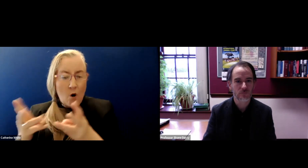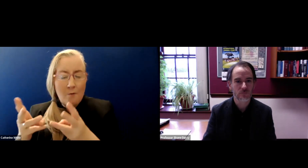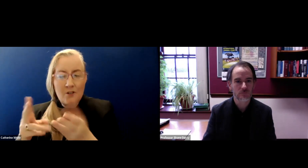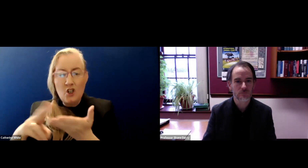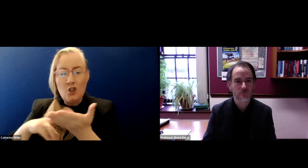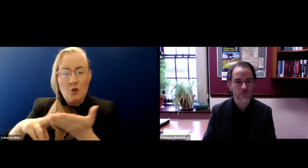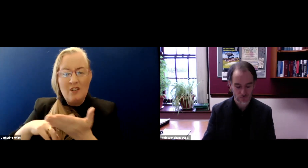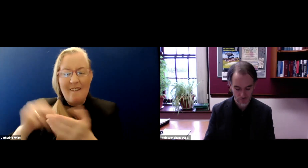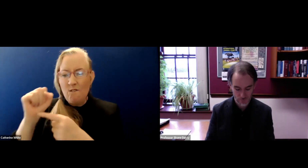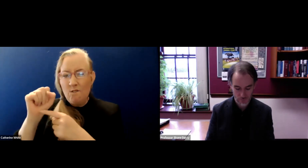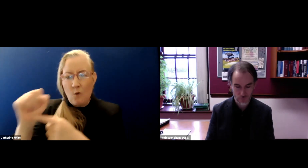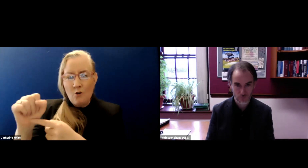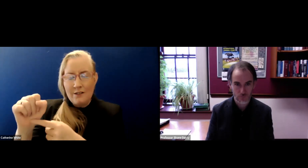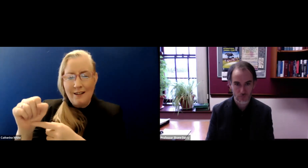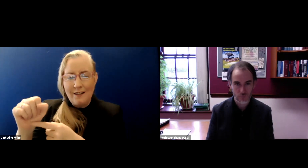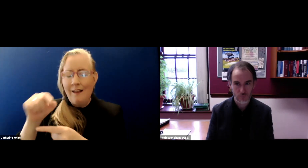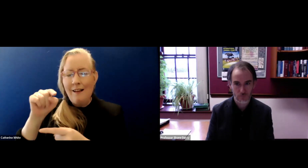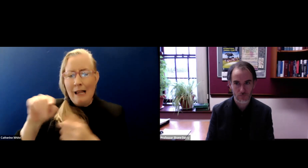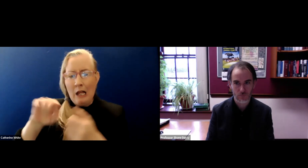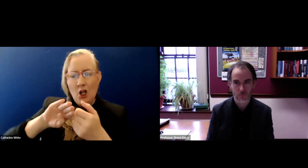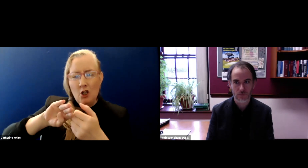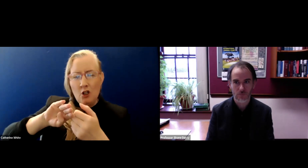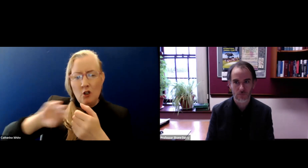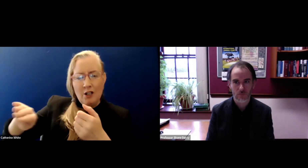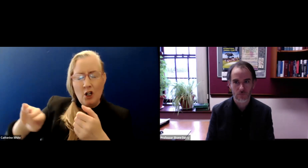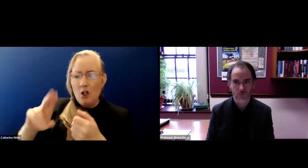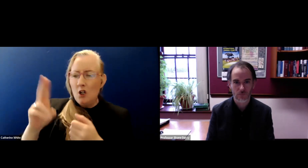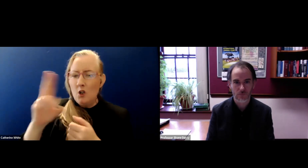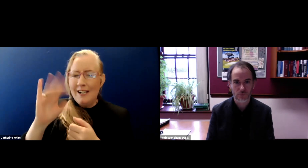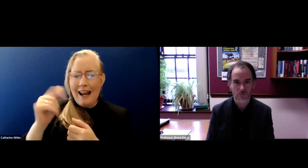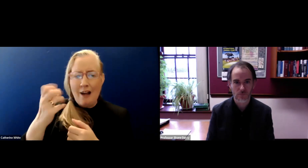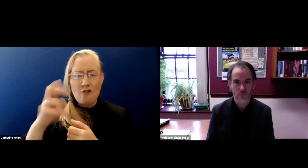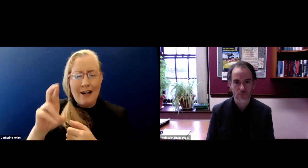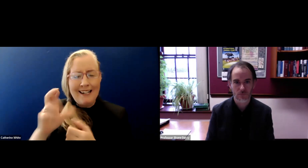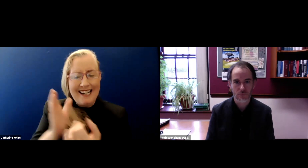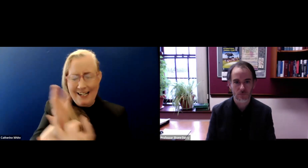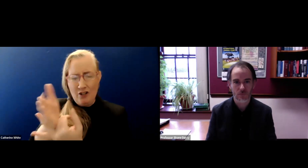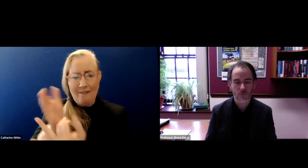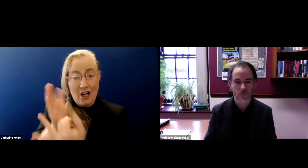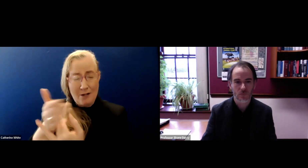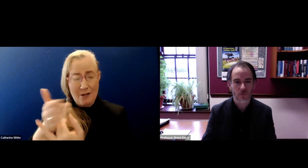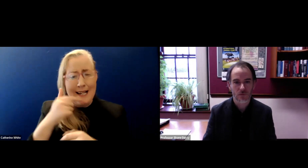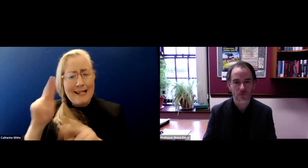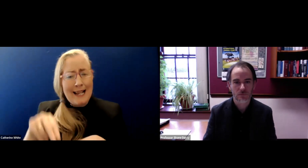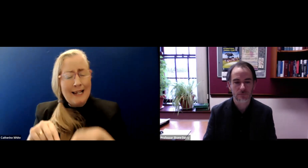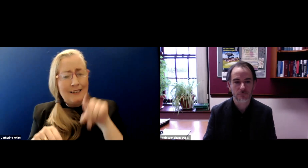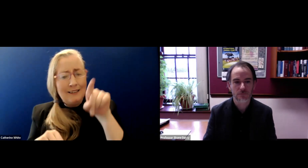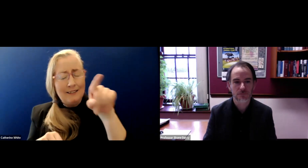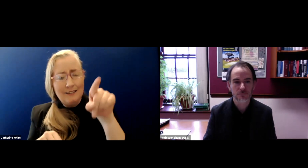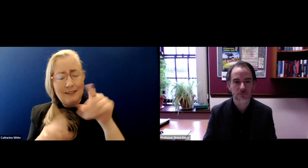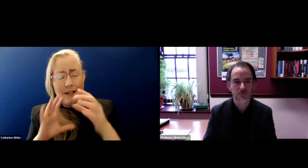force in order to kind of exclude unilateral humanitarian intervention. And I was wondering if he could maybe address